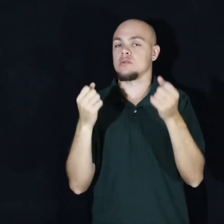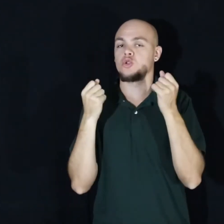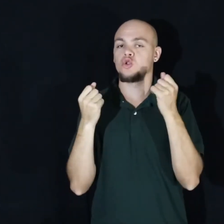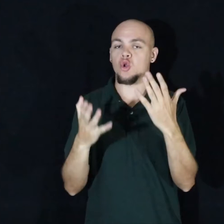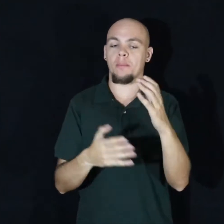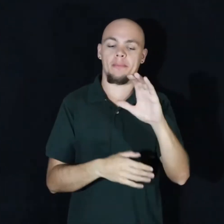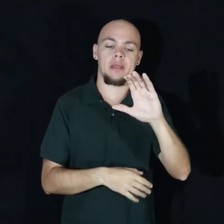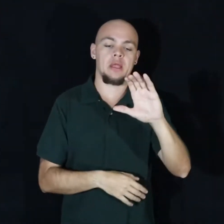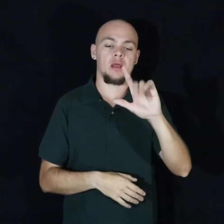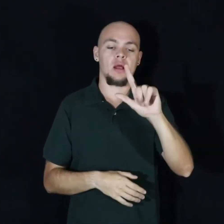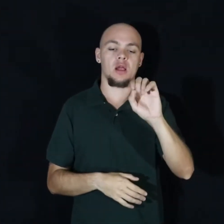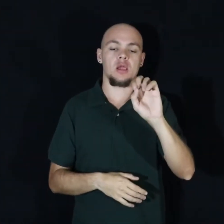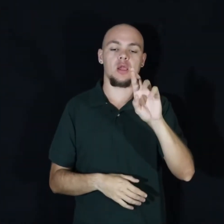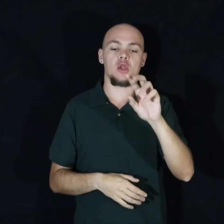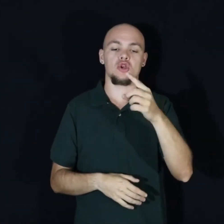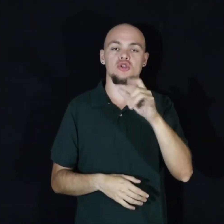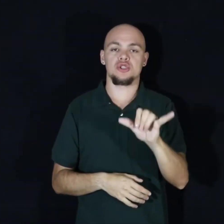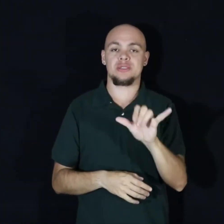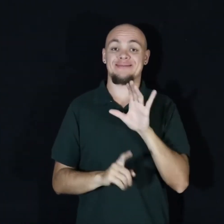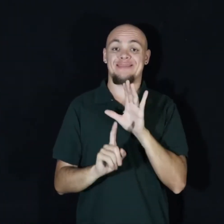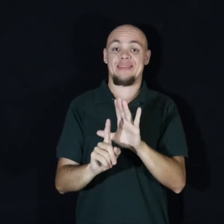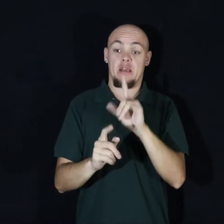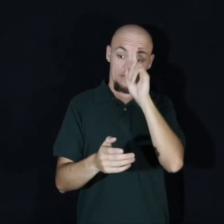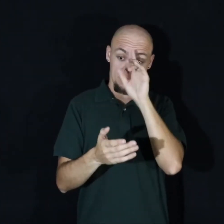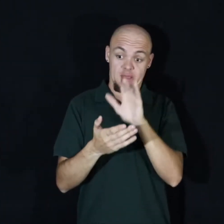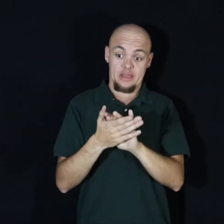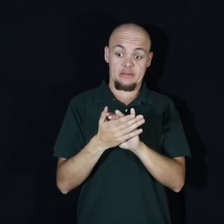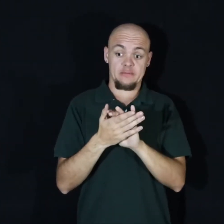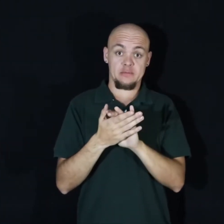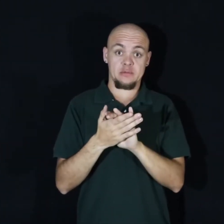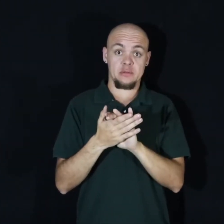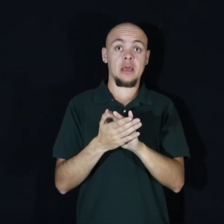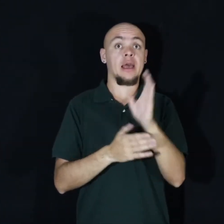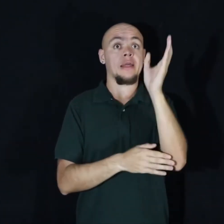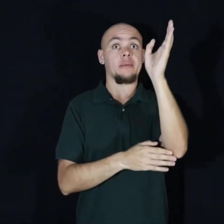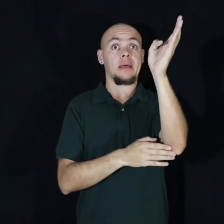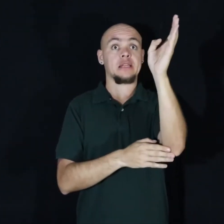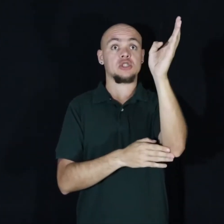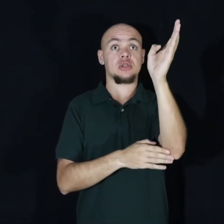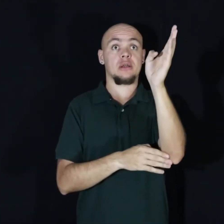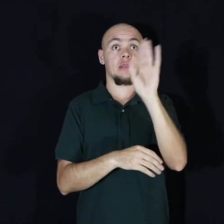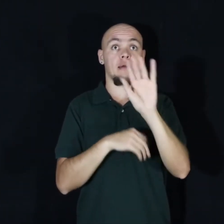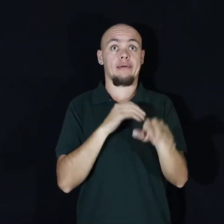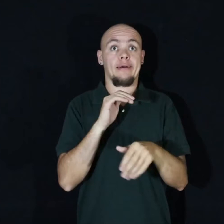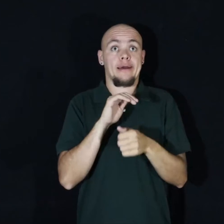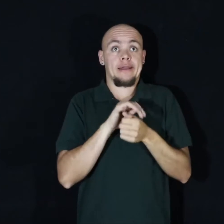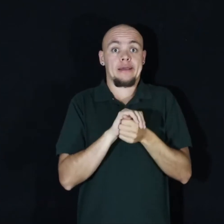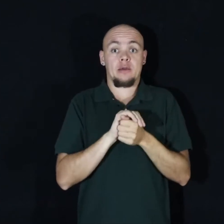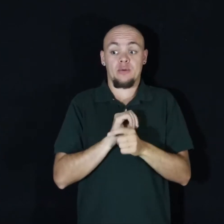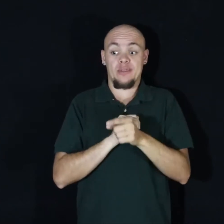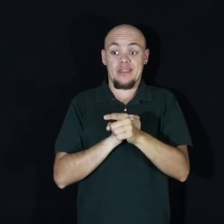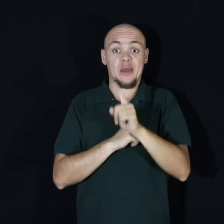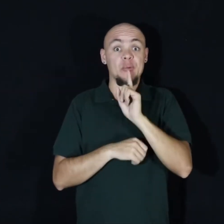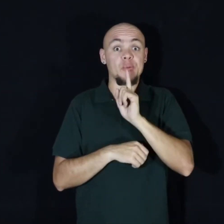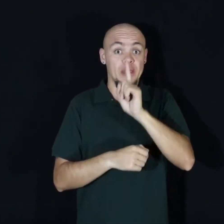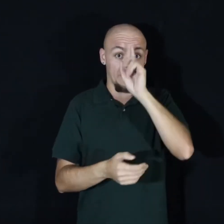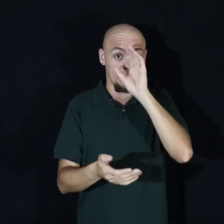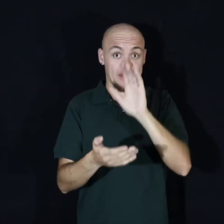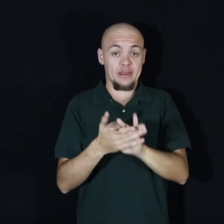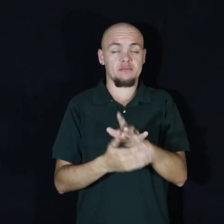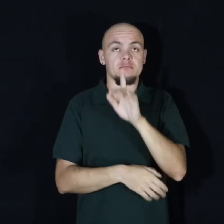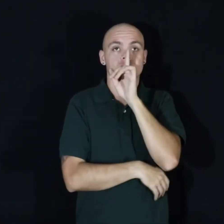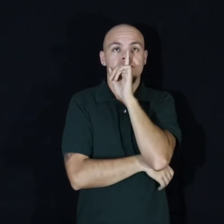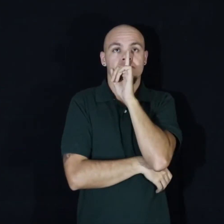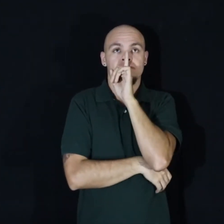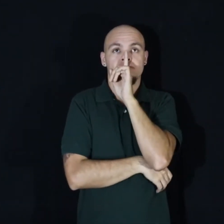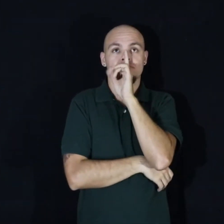journey is. I think there are too many clergy who are hiding behind pulpits and not